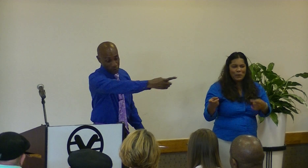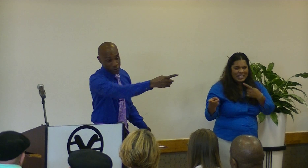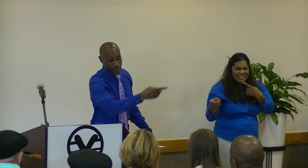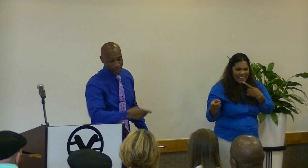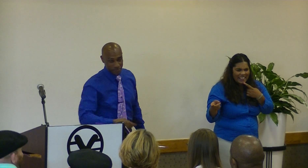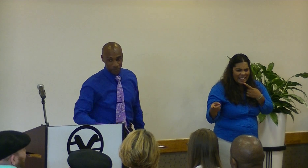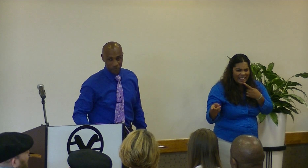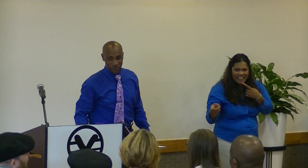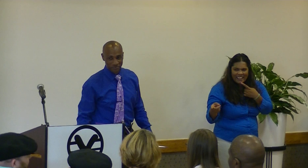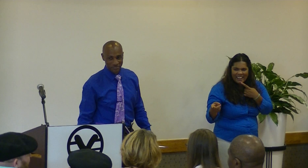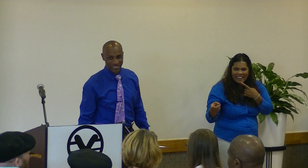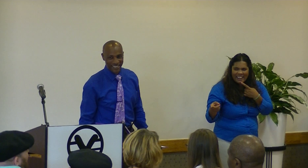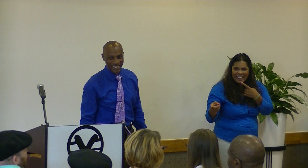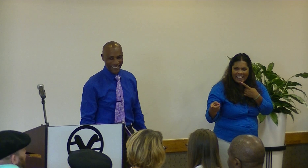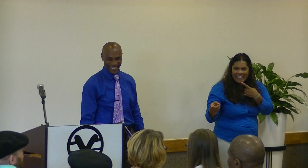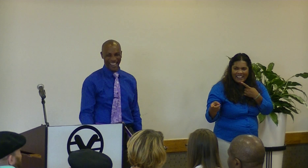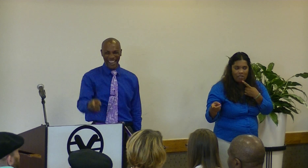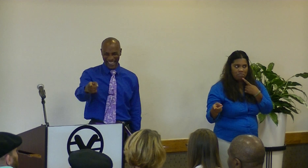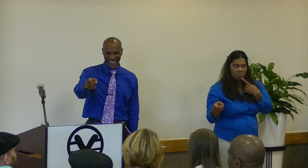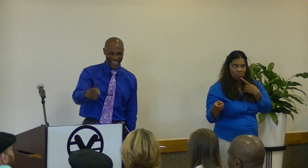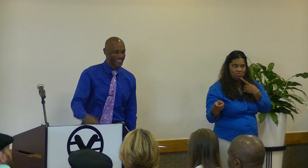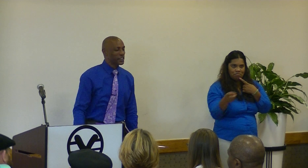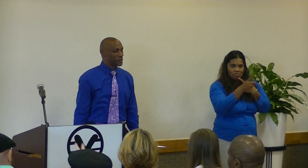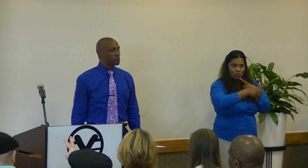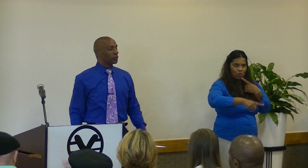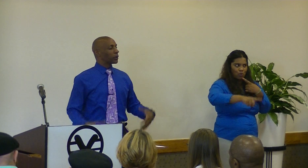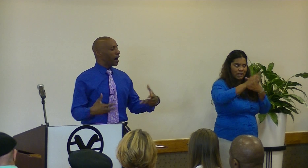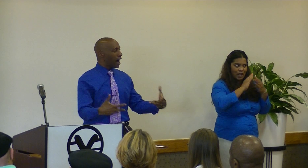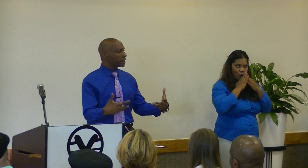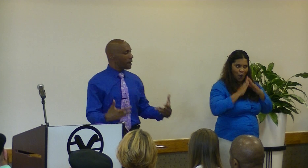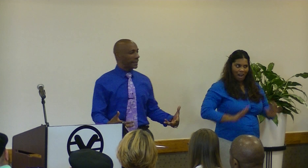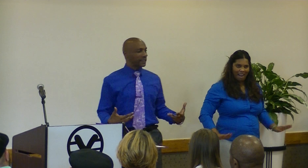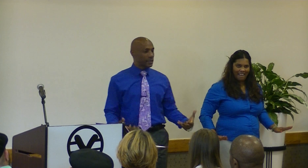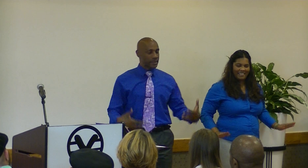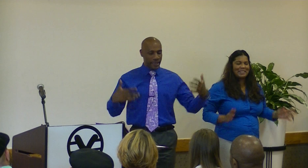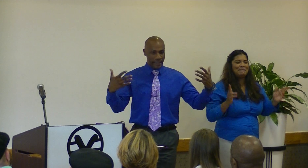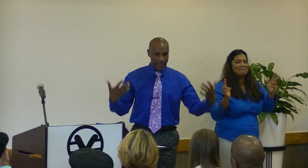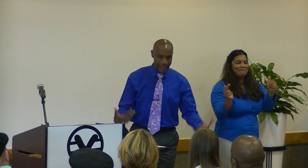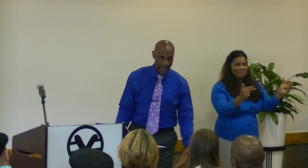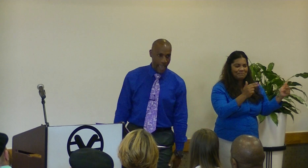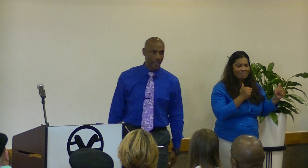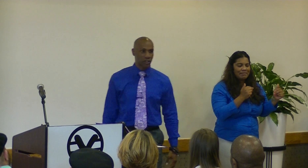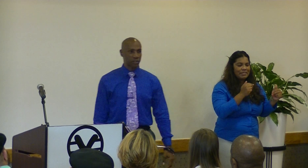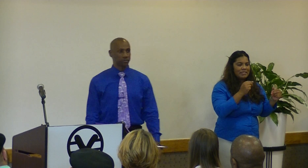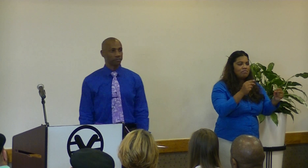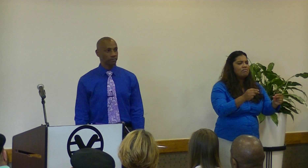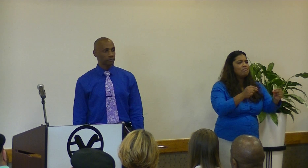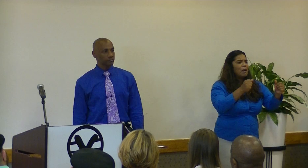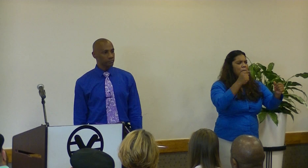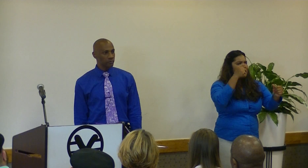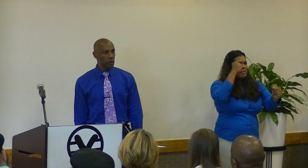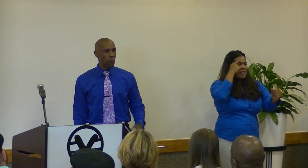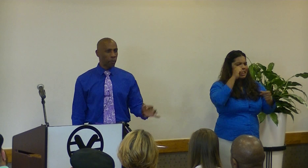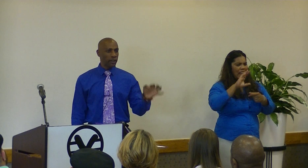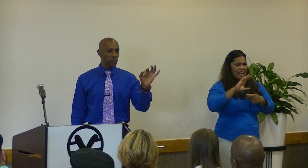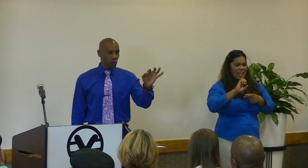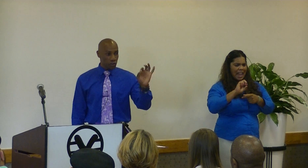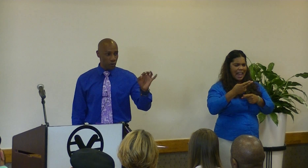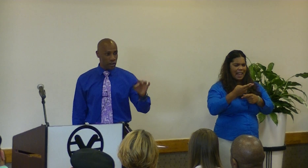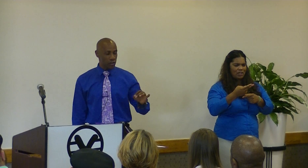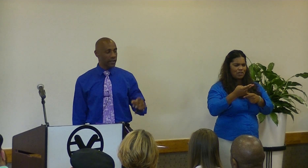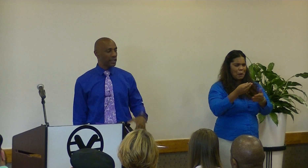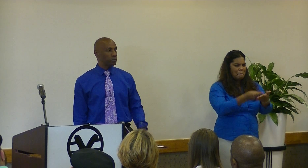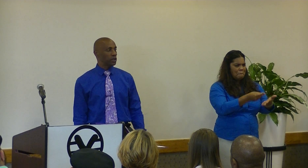She said, what'd you say? Yeah, I said sugar white. We automatically think cash. But